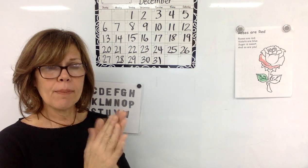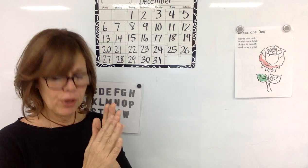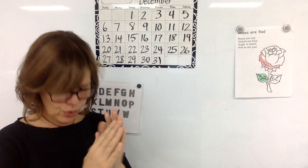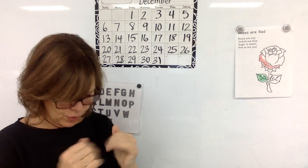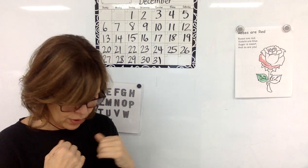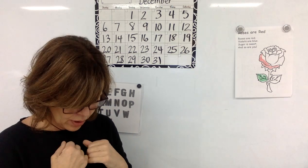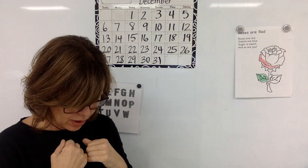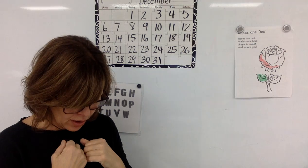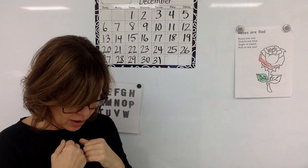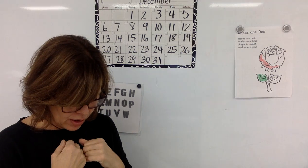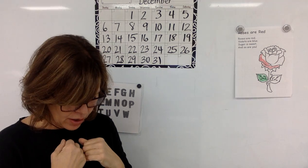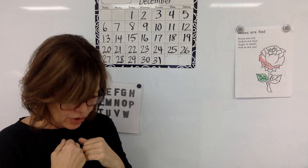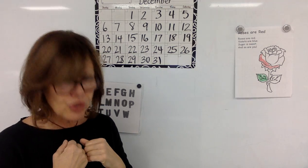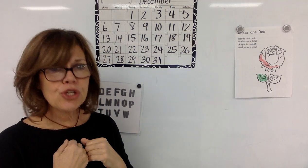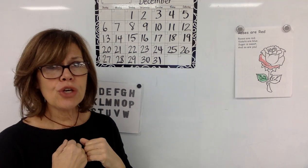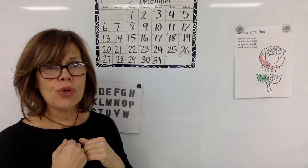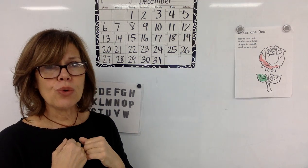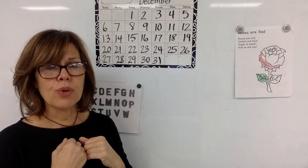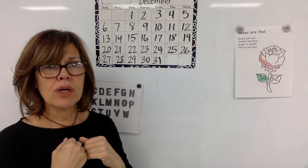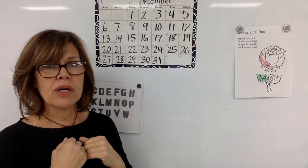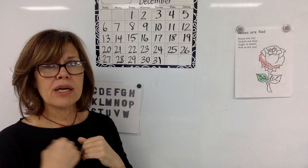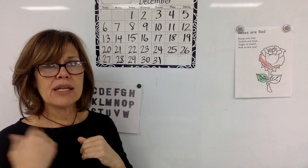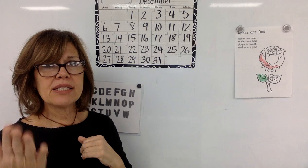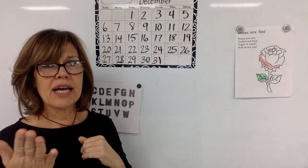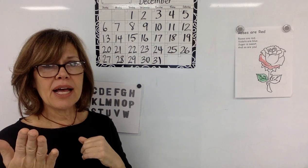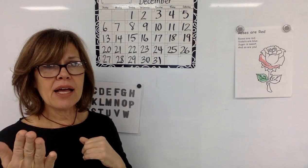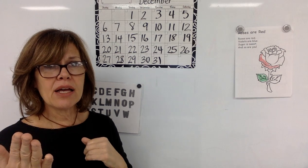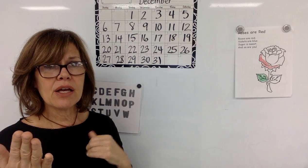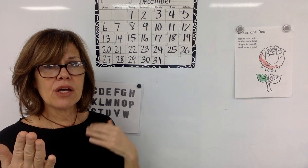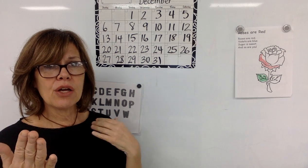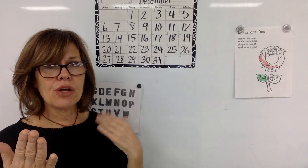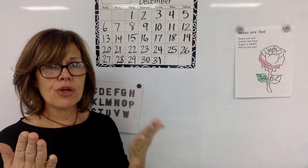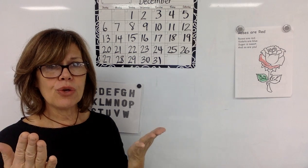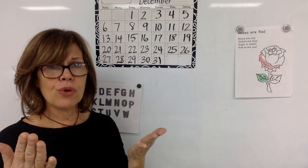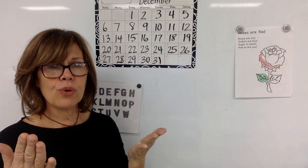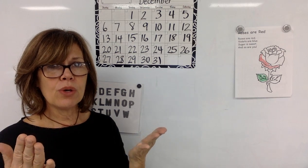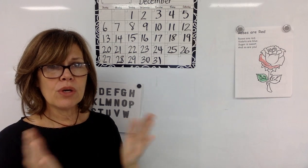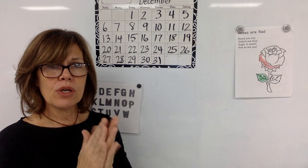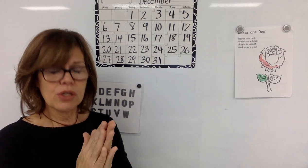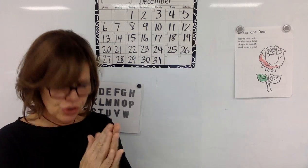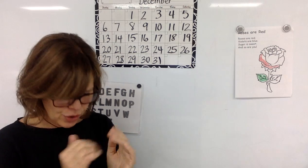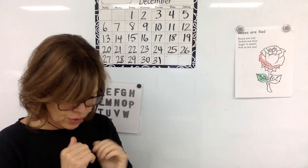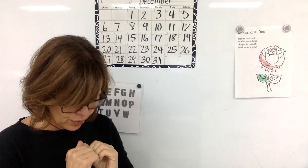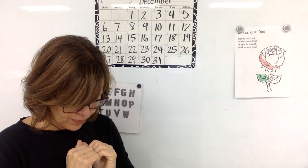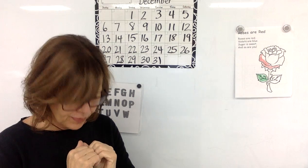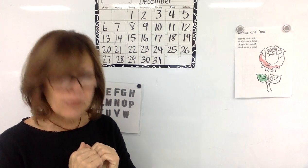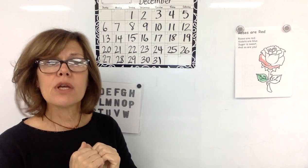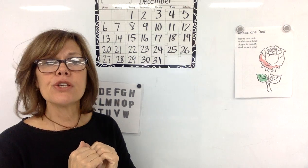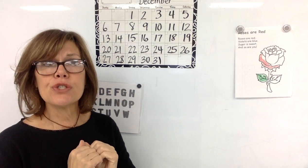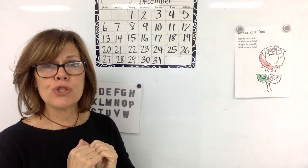boo. Two, ta, ooh, two.